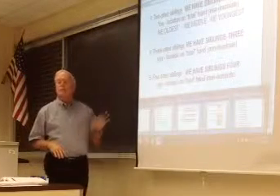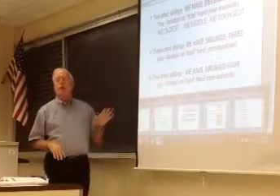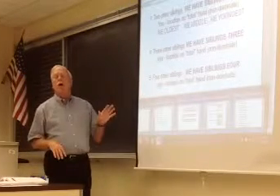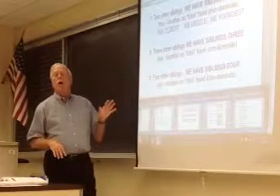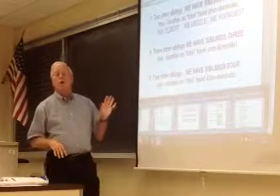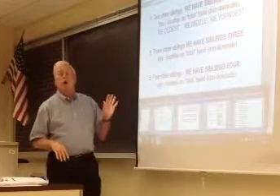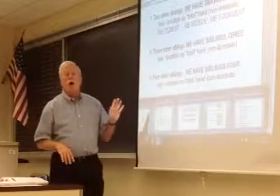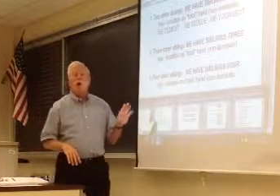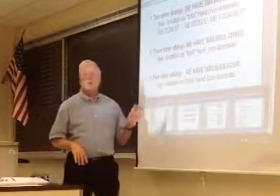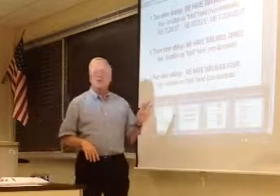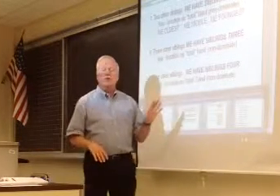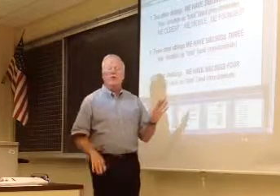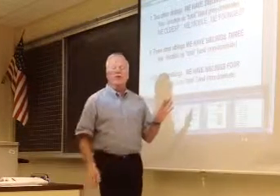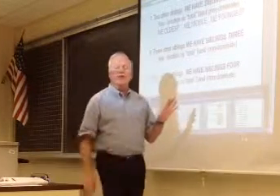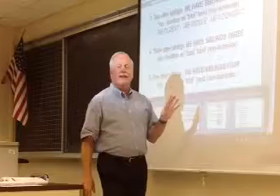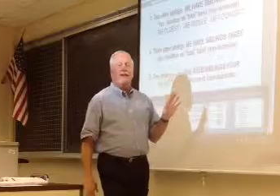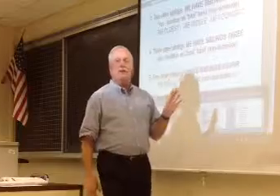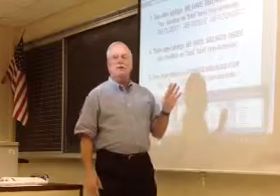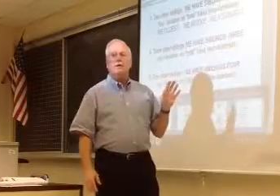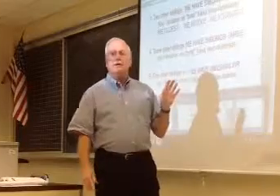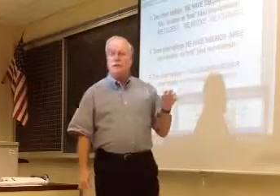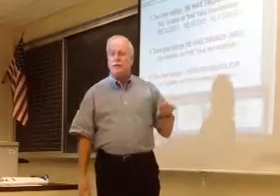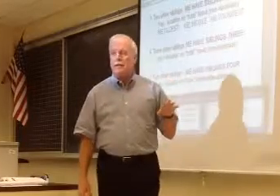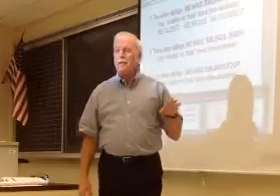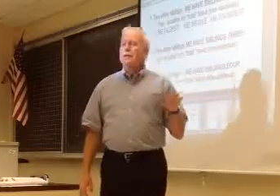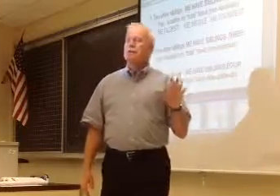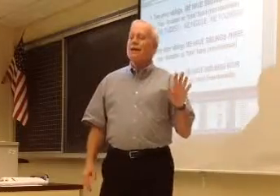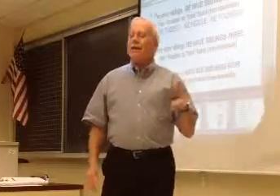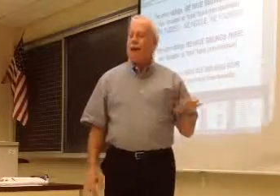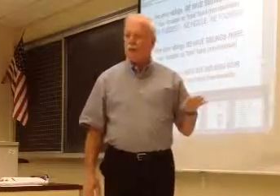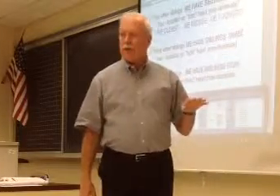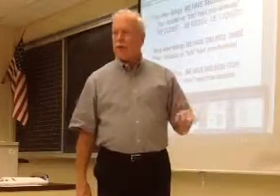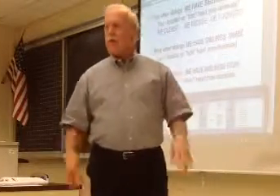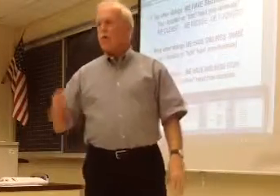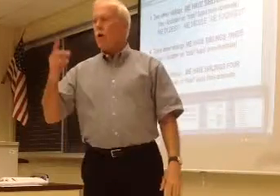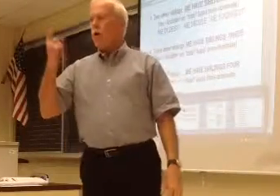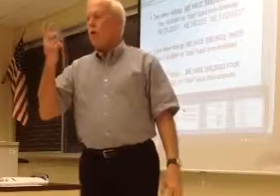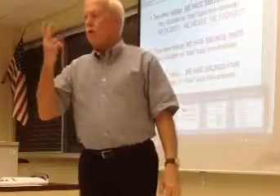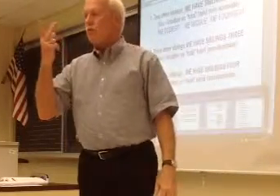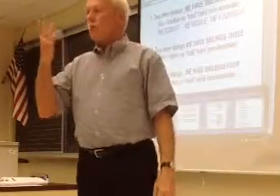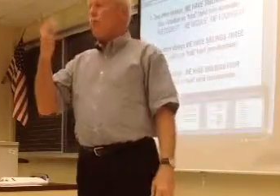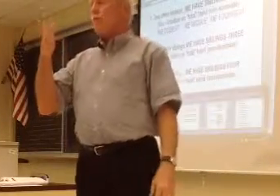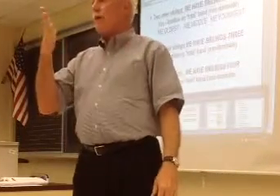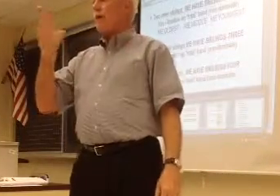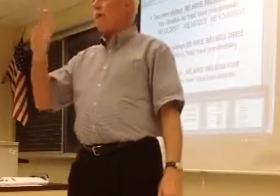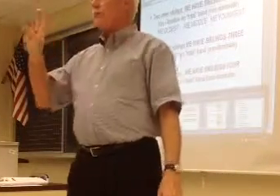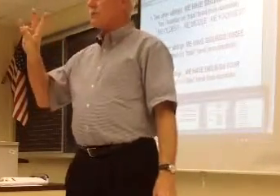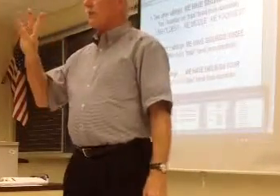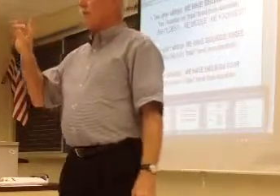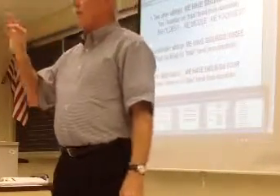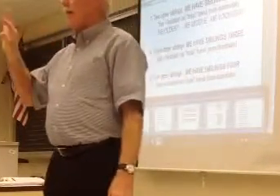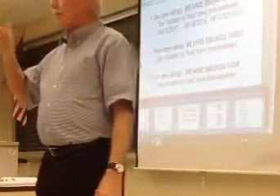me. Cardinal, starting with the letter C, is like counting numbers. 1, 2, 3, 4, 5, 6, 7, 8, 9,